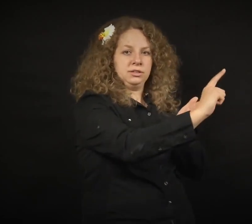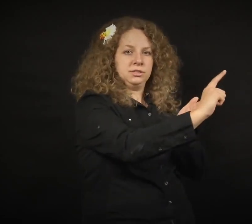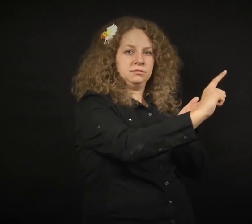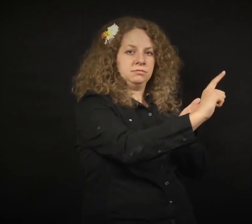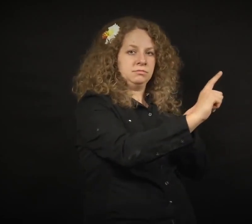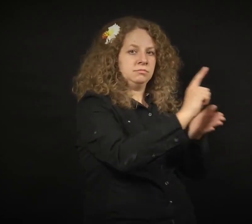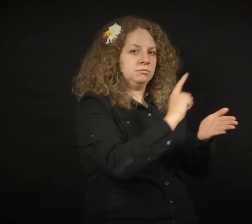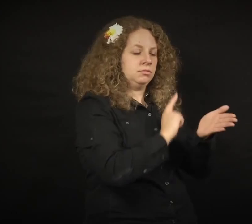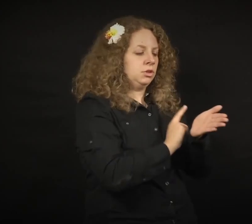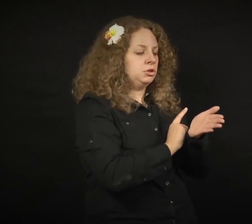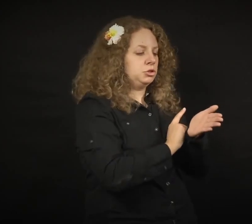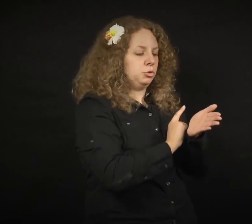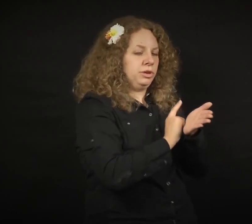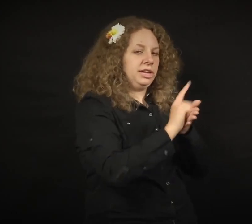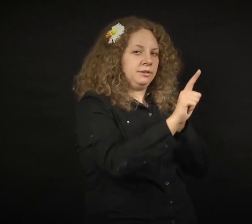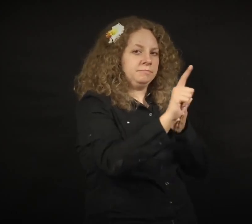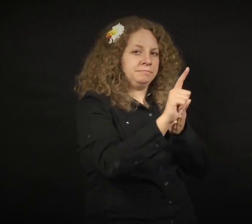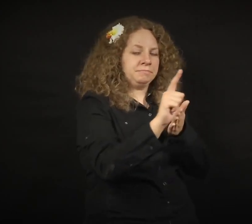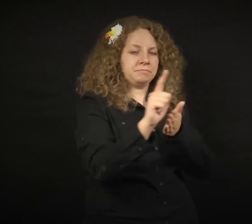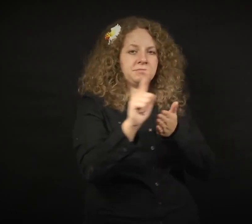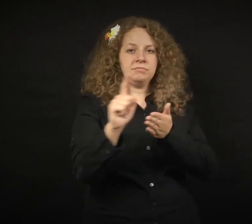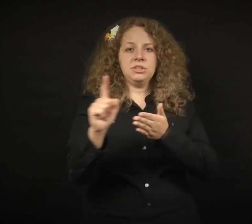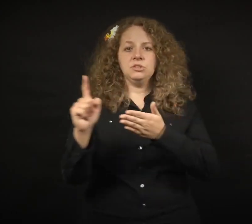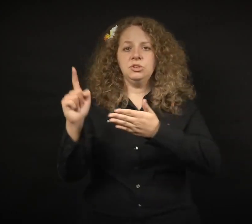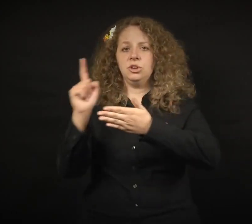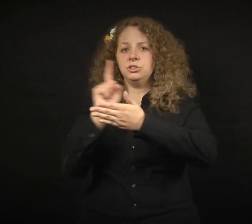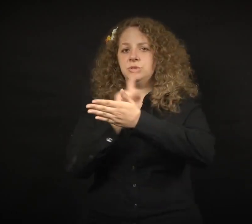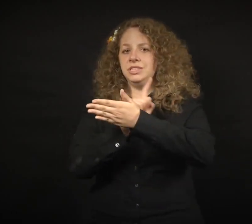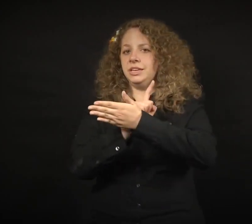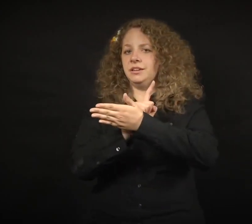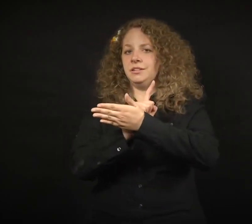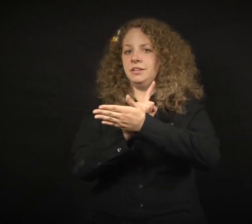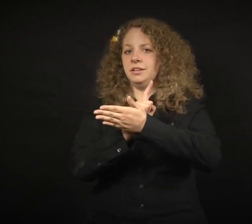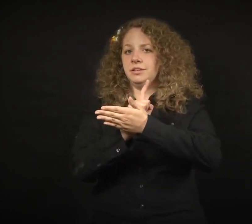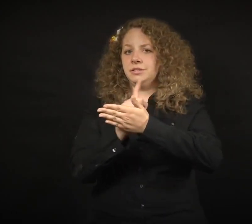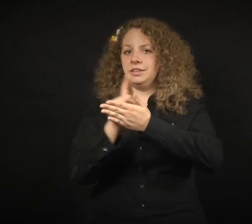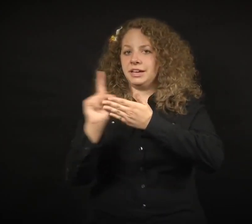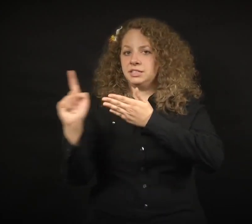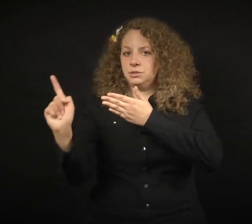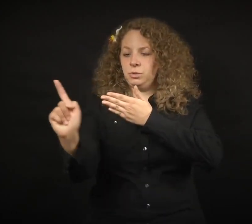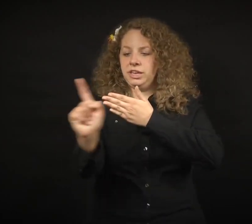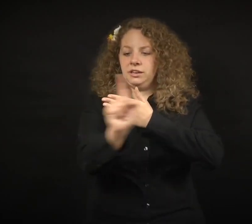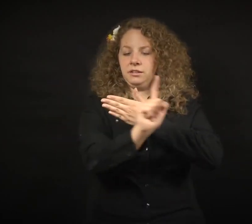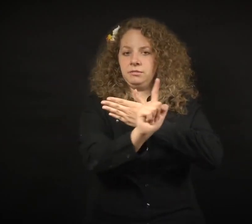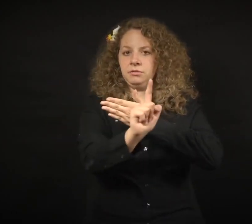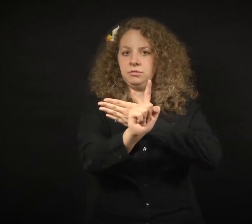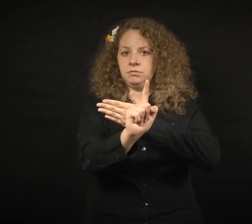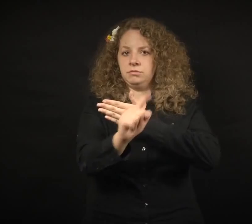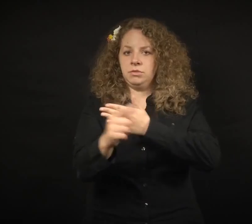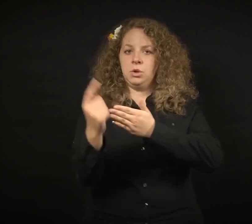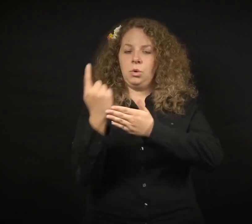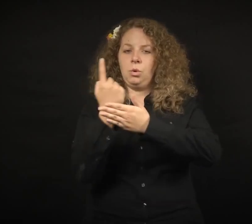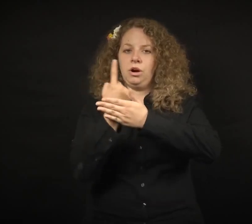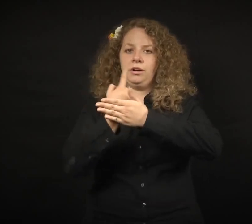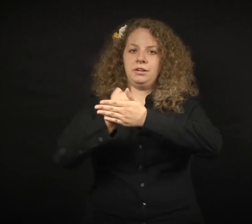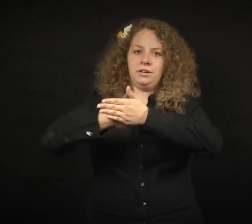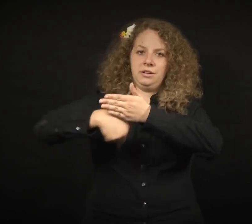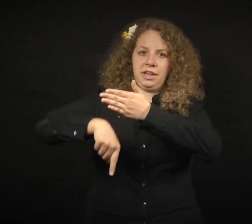across. So week. You'll also see next week or